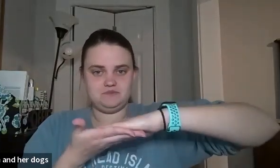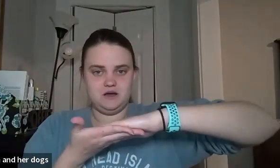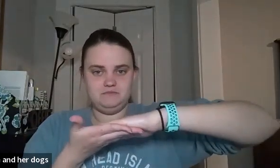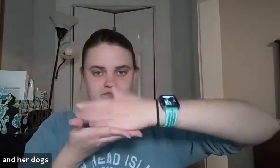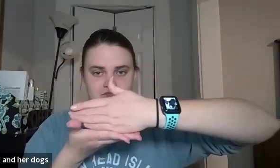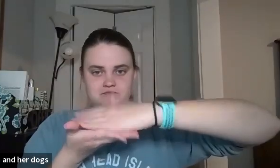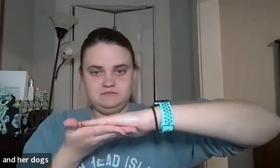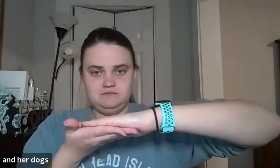laptop.